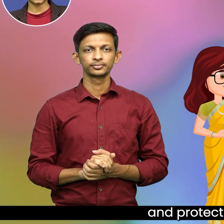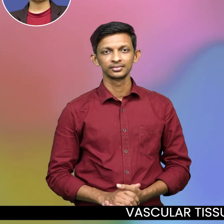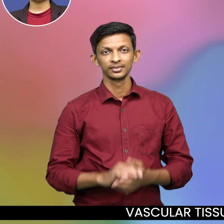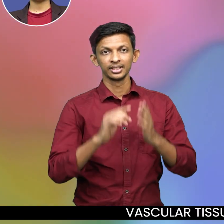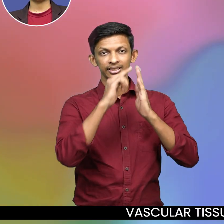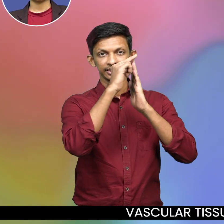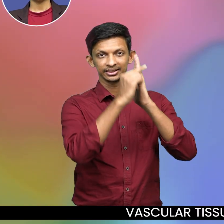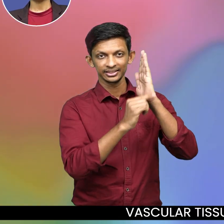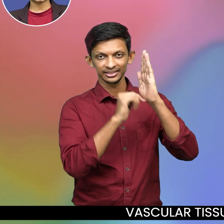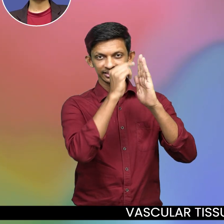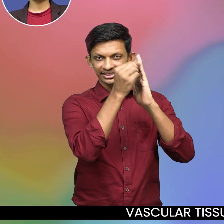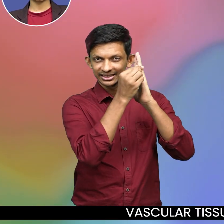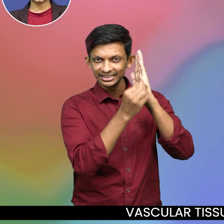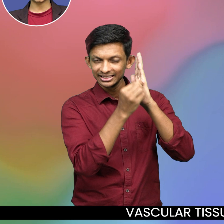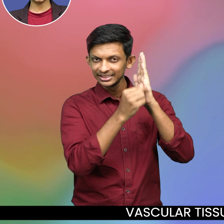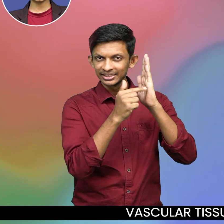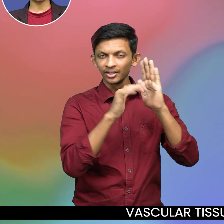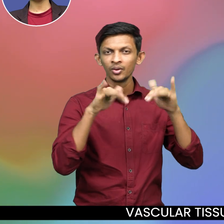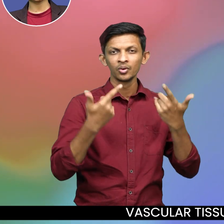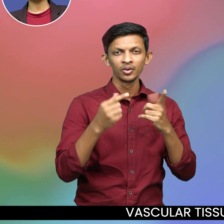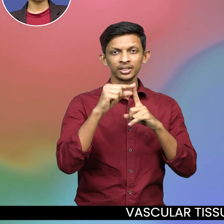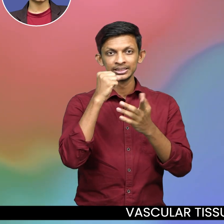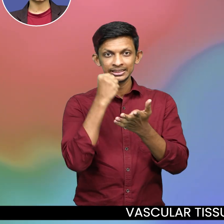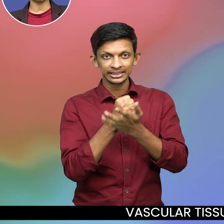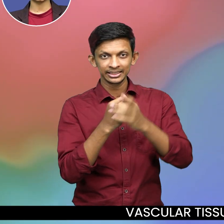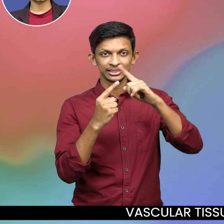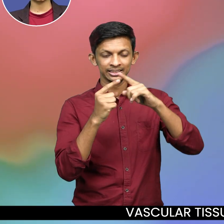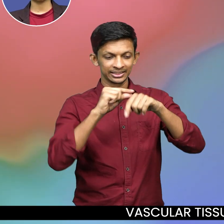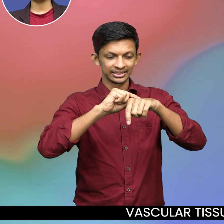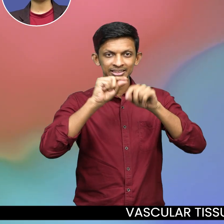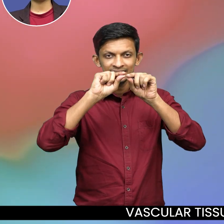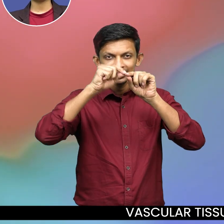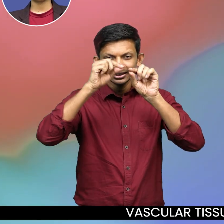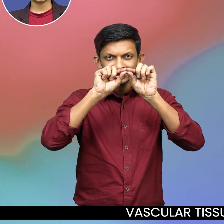covering. Vascular tissues or permanent tissues.